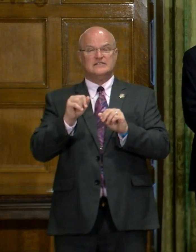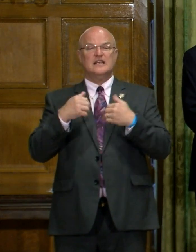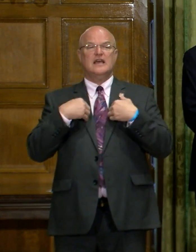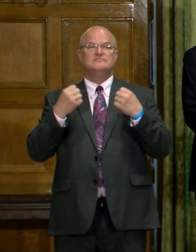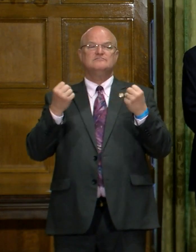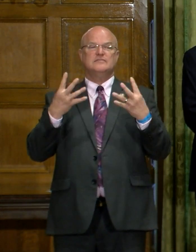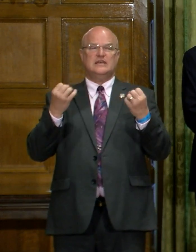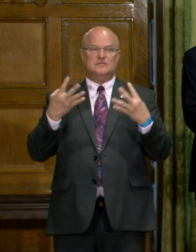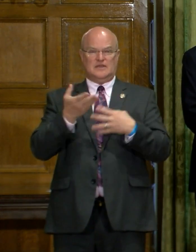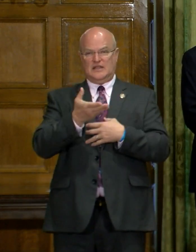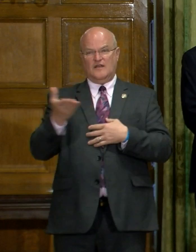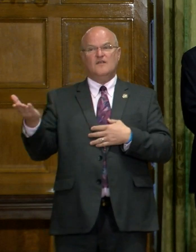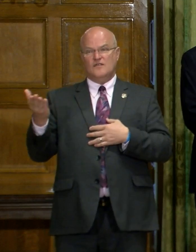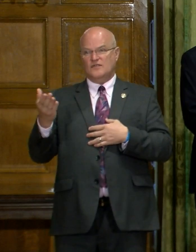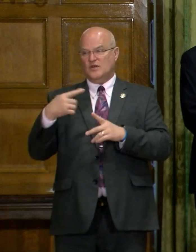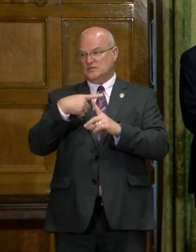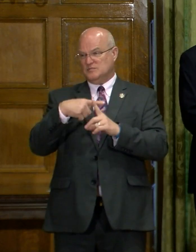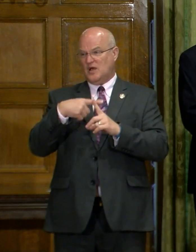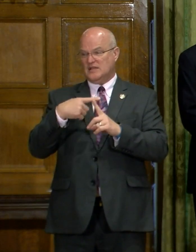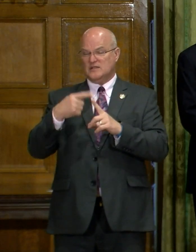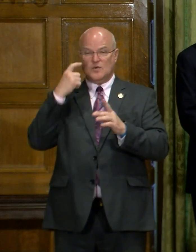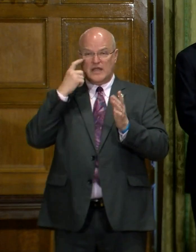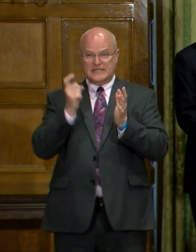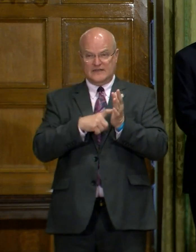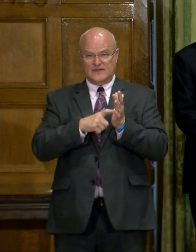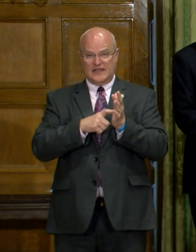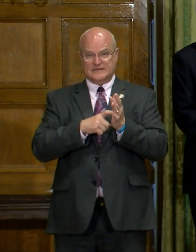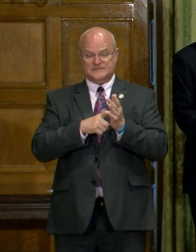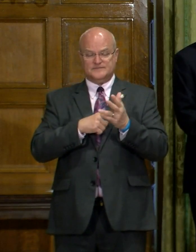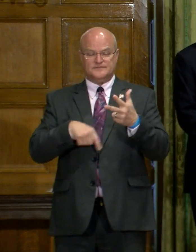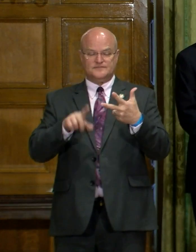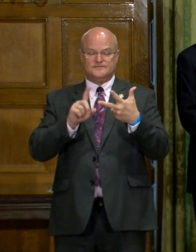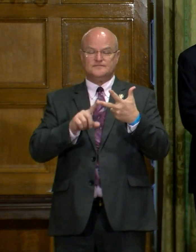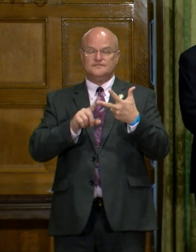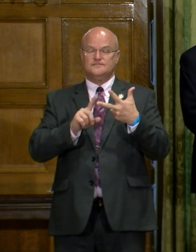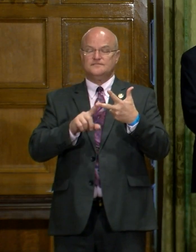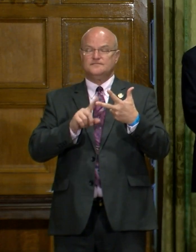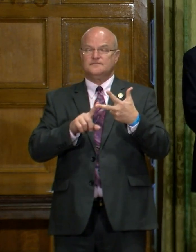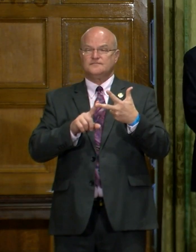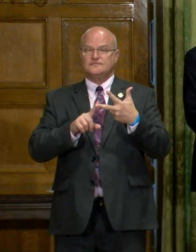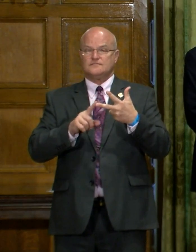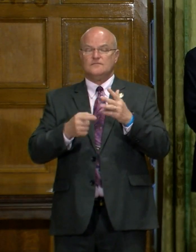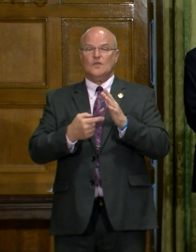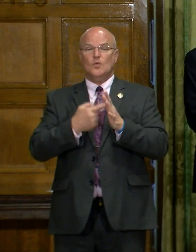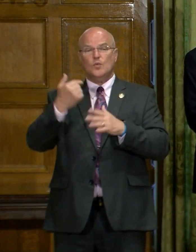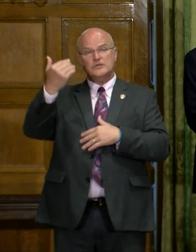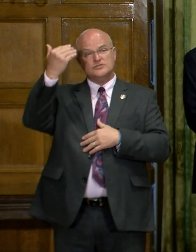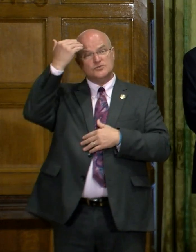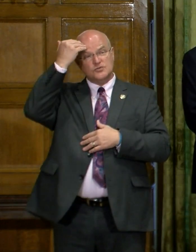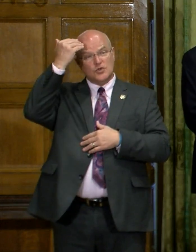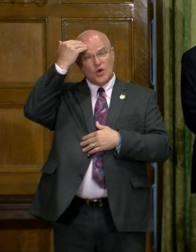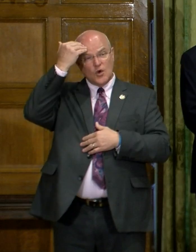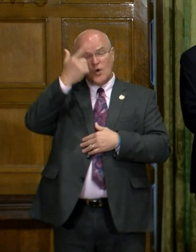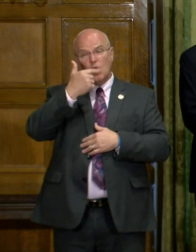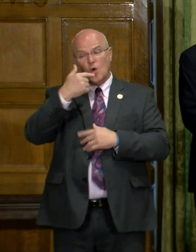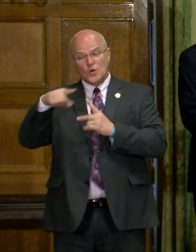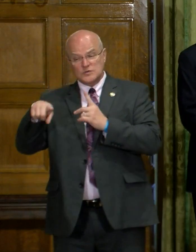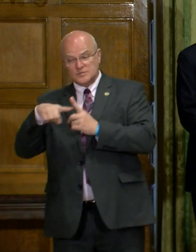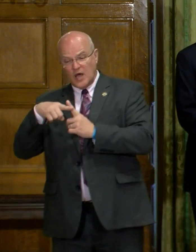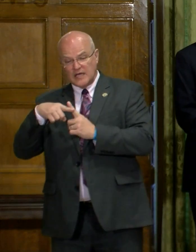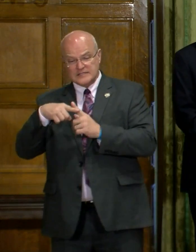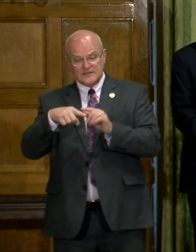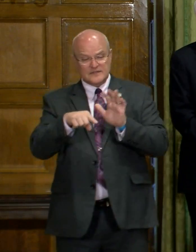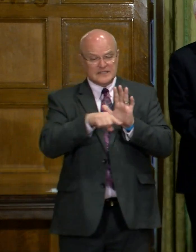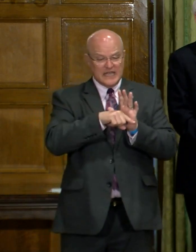constitute a lot of those positives that we're identifying. And the third is that once you know who is positive,